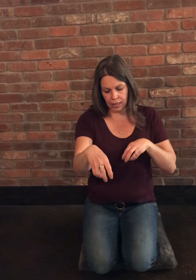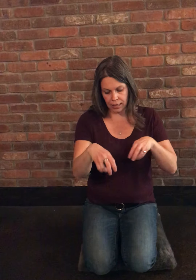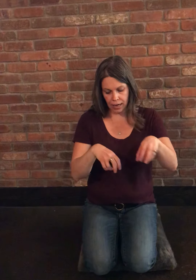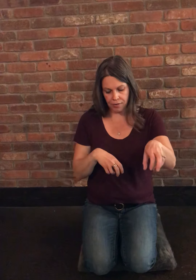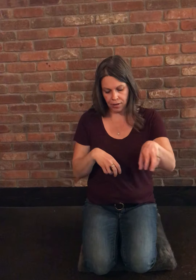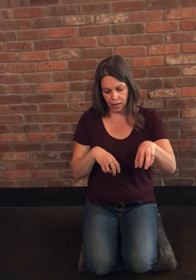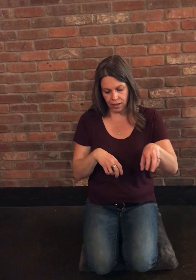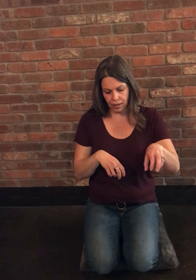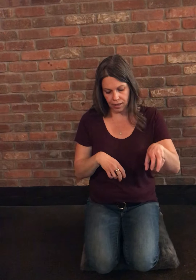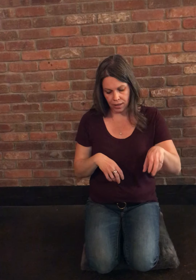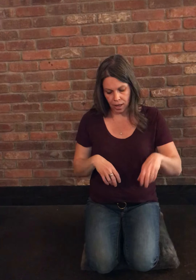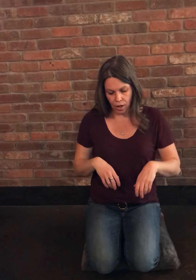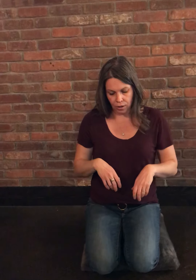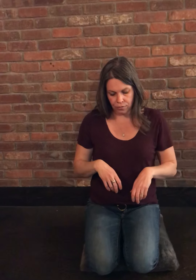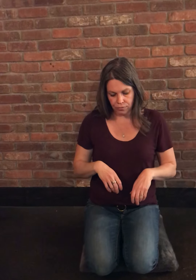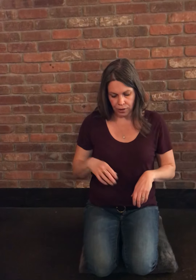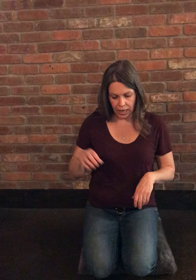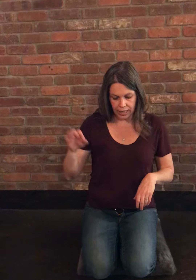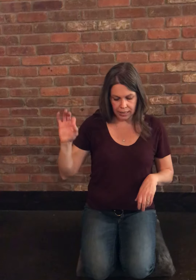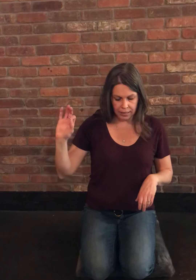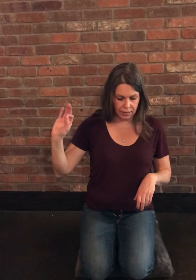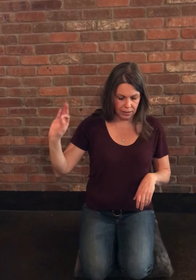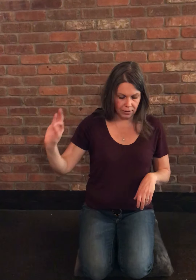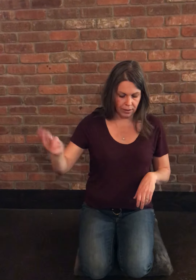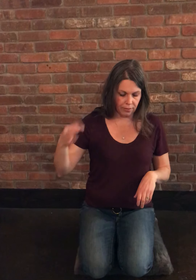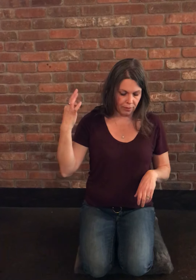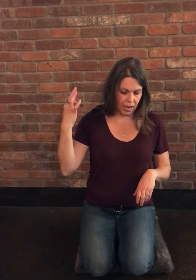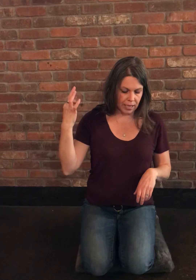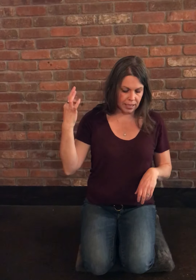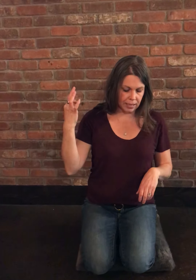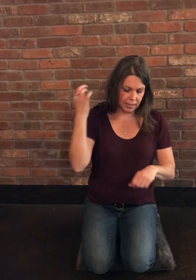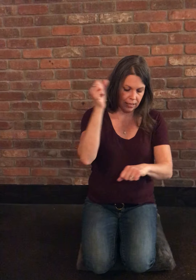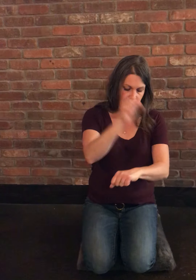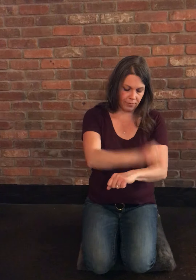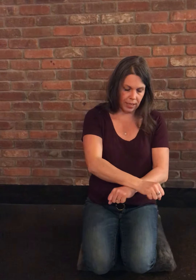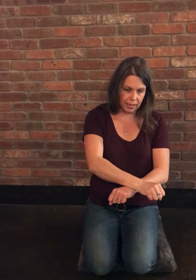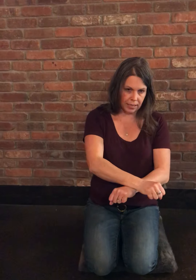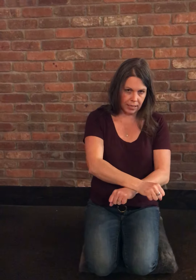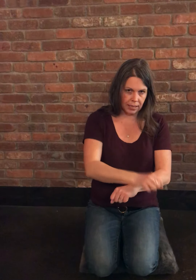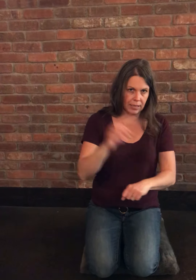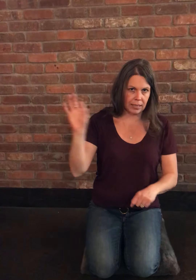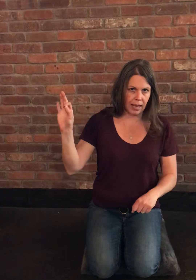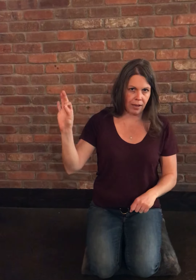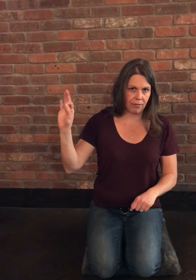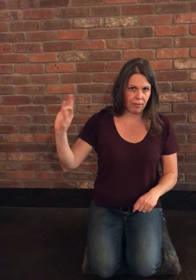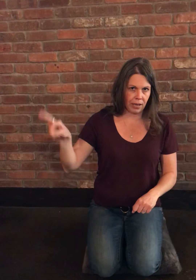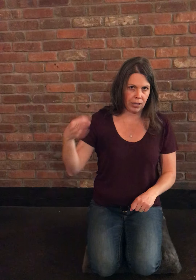in Africa. Franks, do it. Franks defeat. This is an F, and you go.